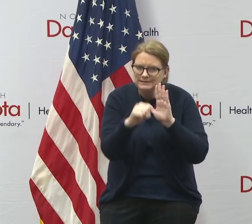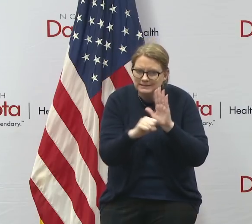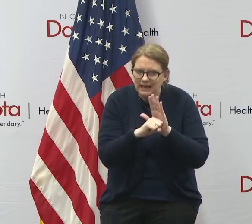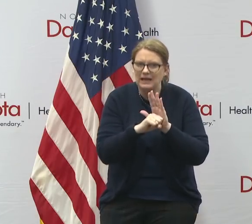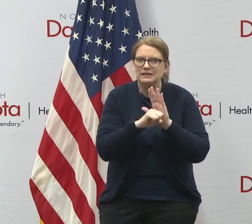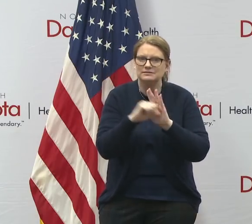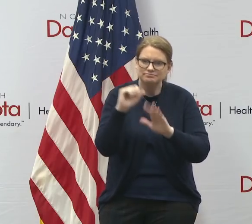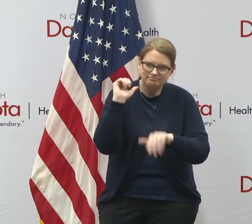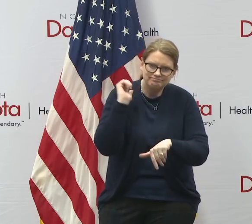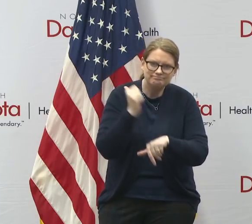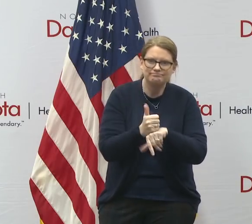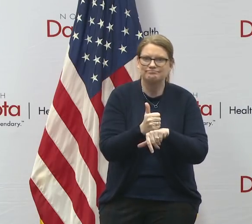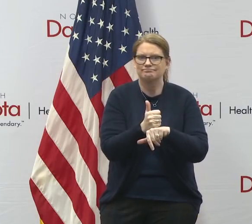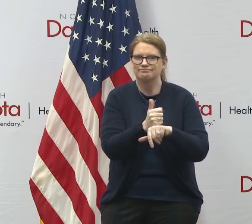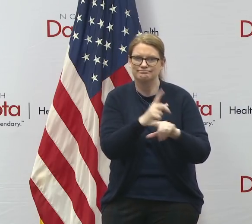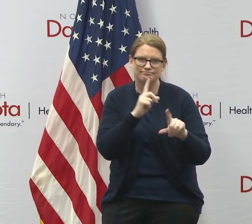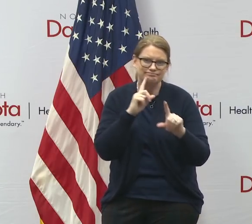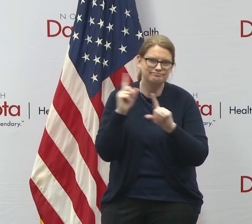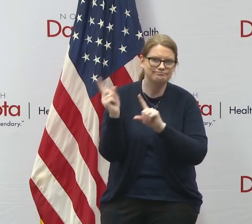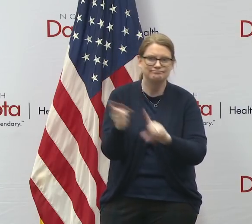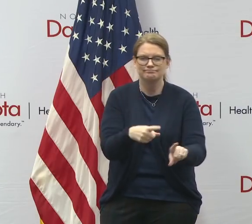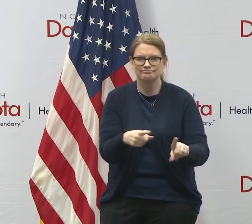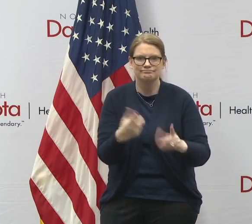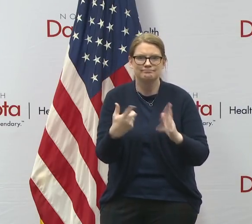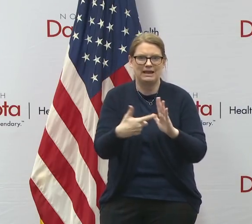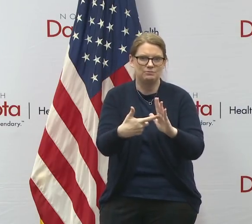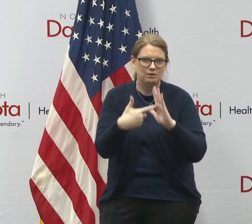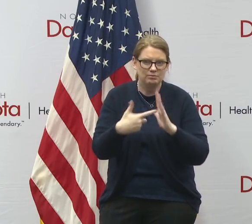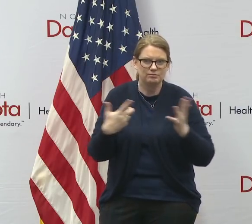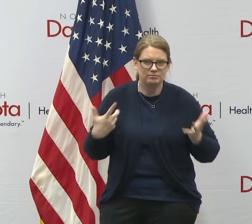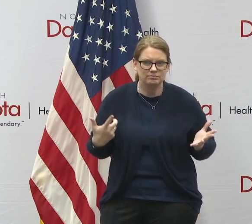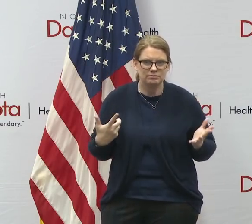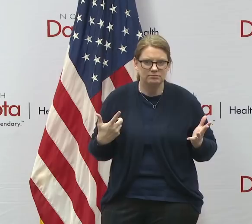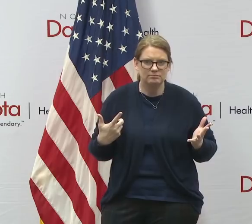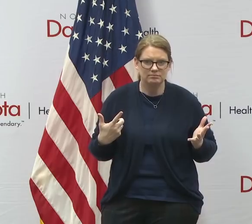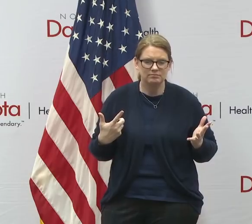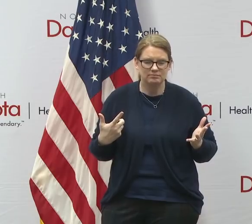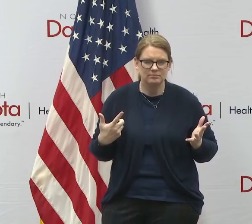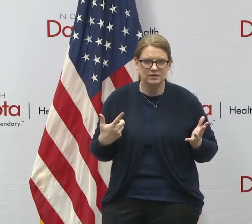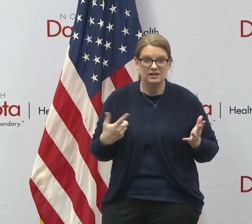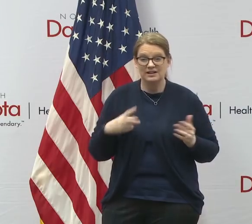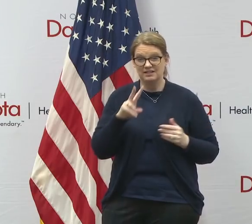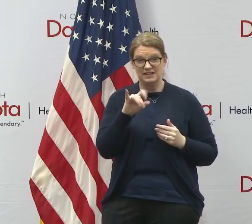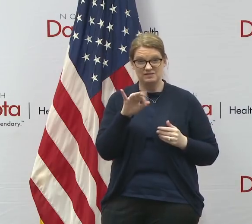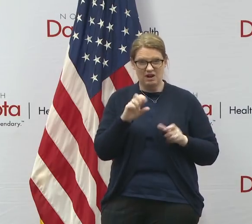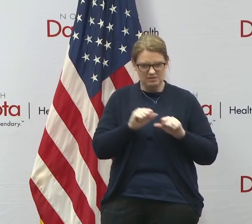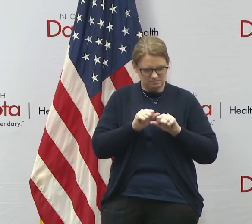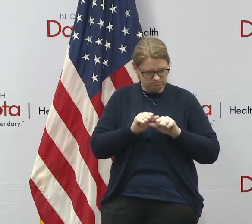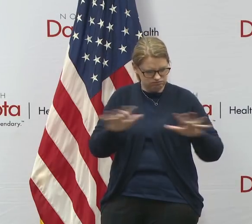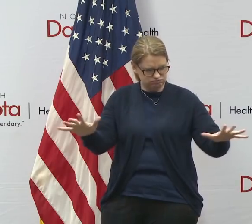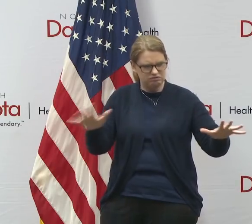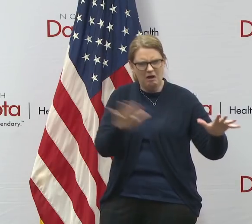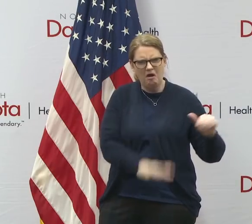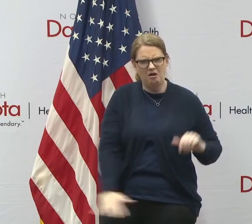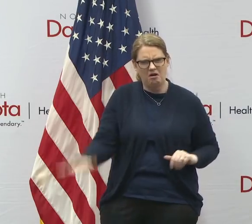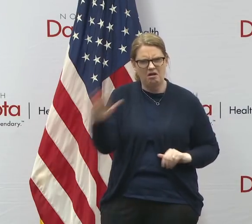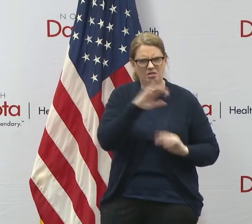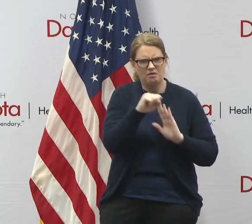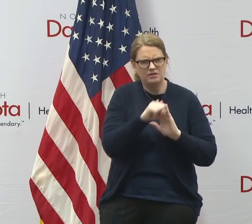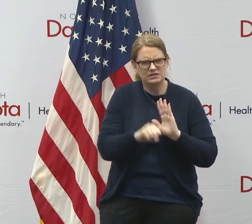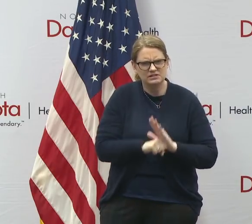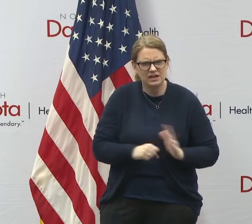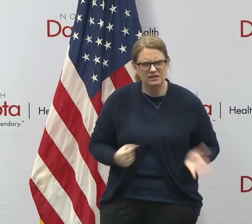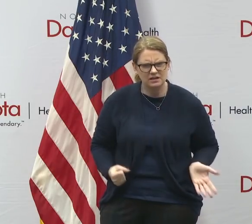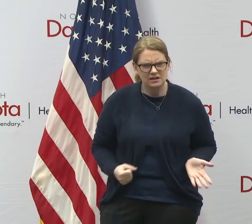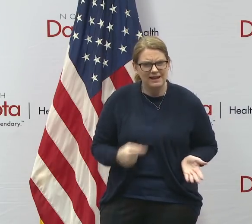logically assume, given the lag in the reporting data, that this virus is everywhere in our state, and that